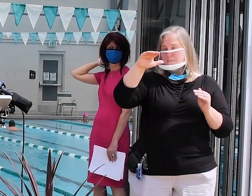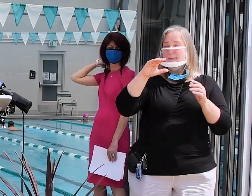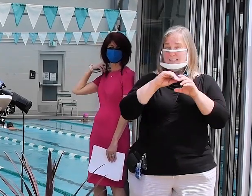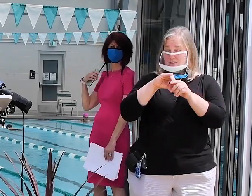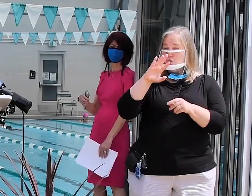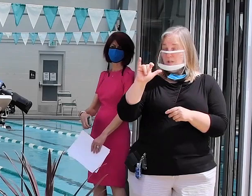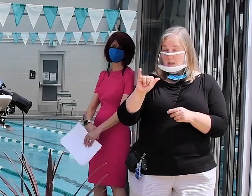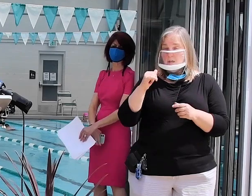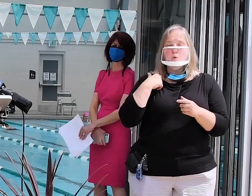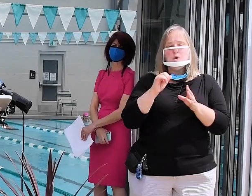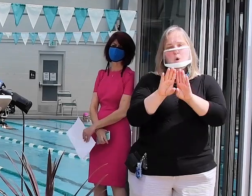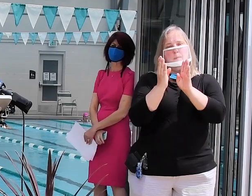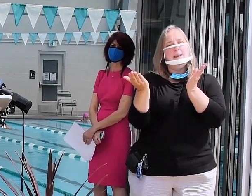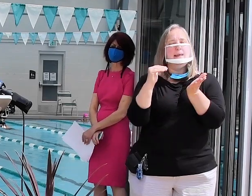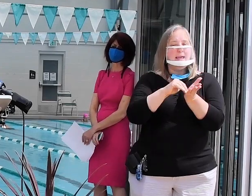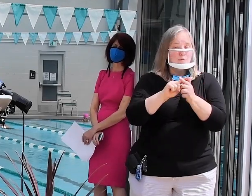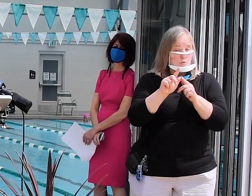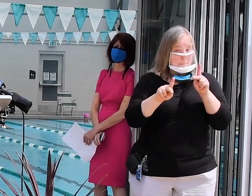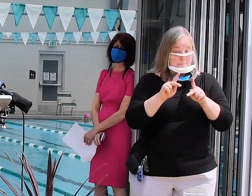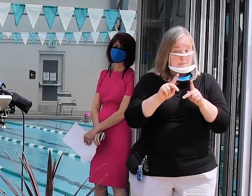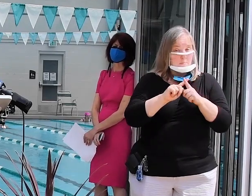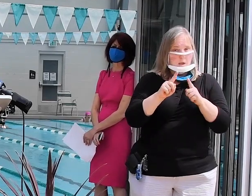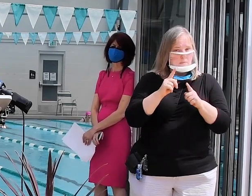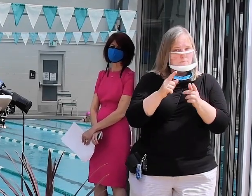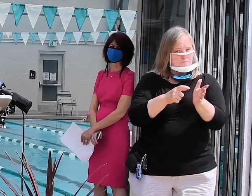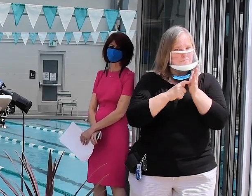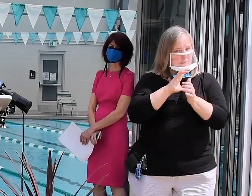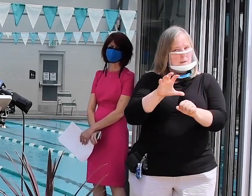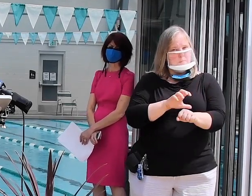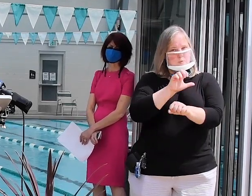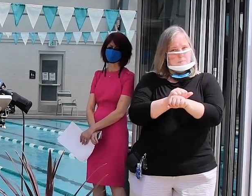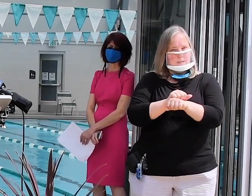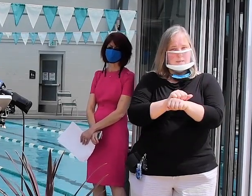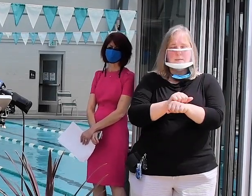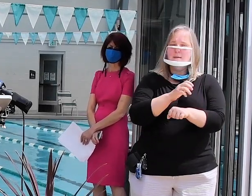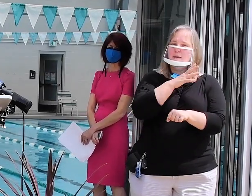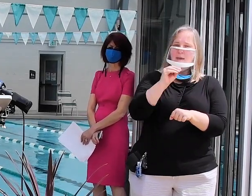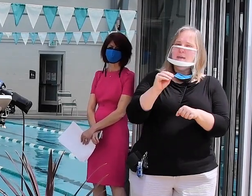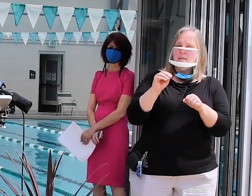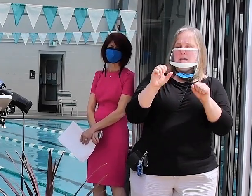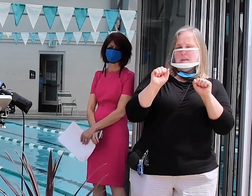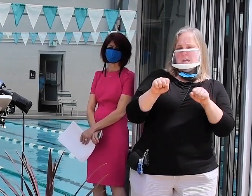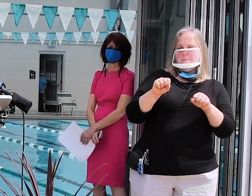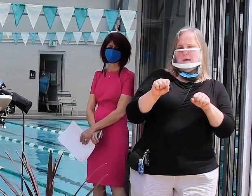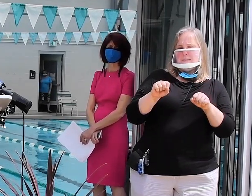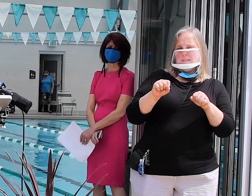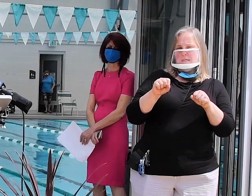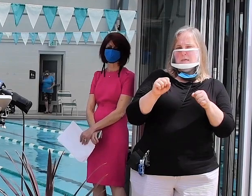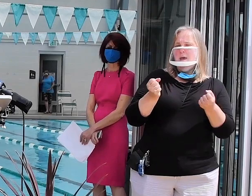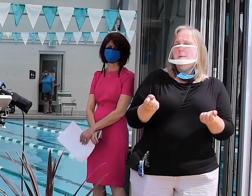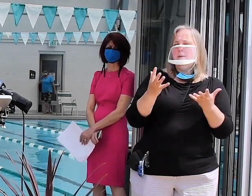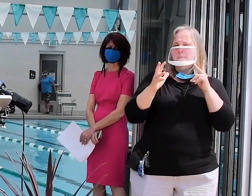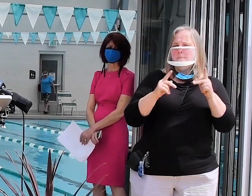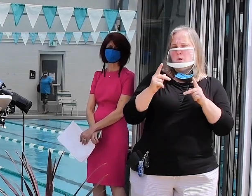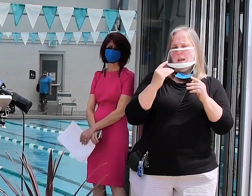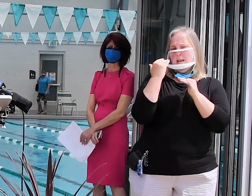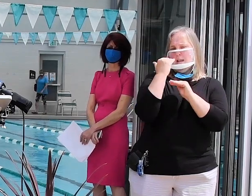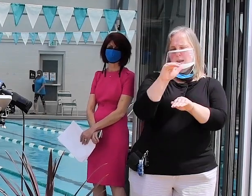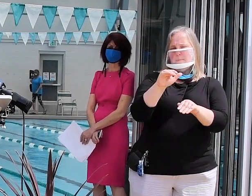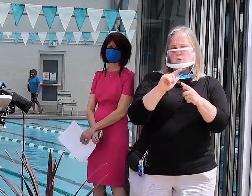we reopened to the public by appointment only, and capacities were limited to